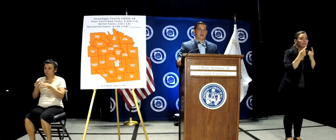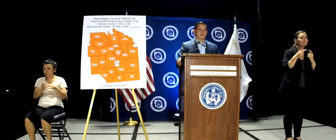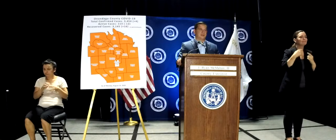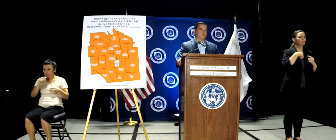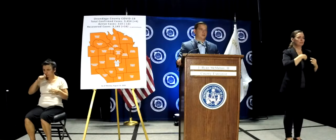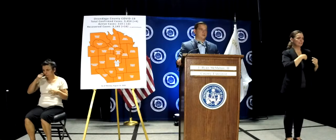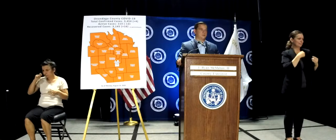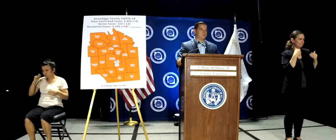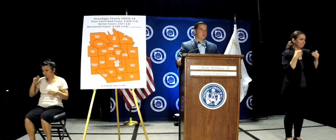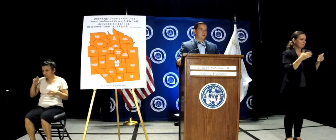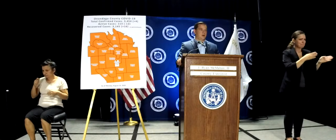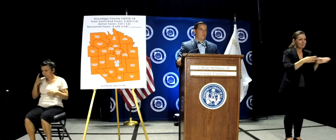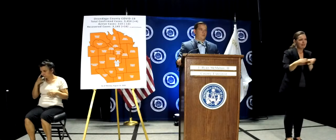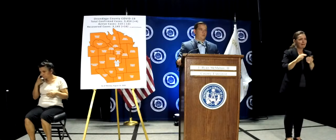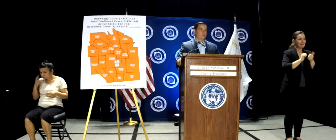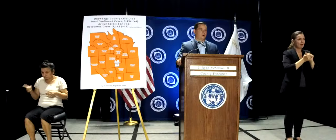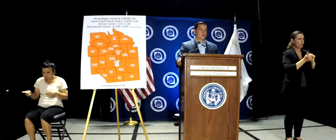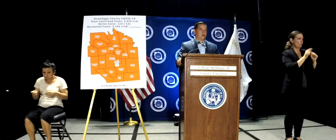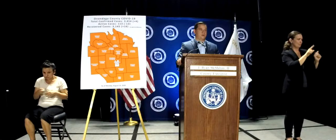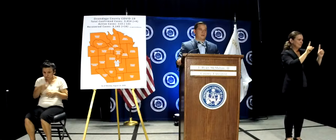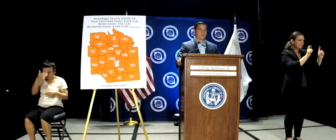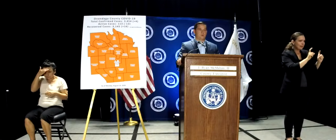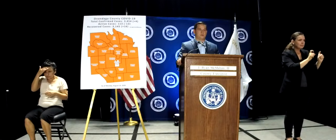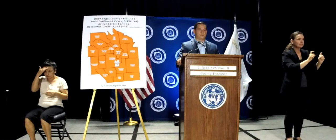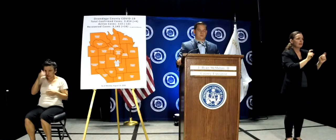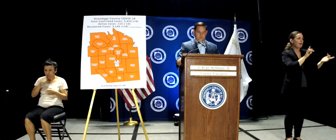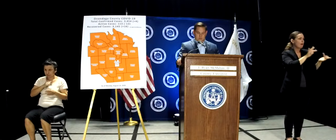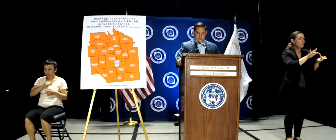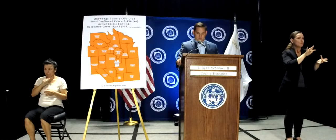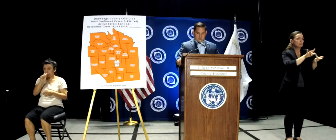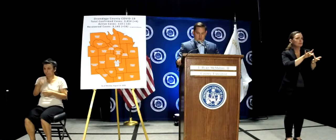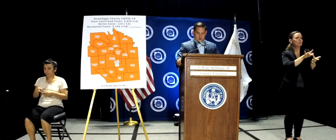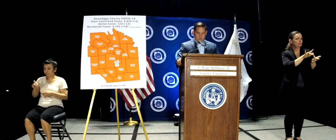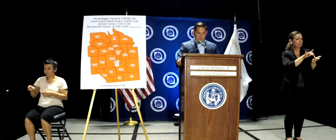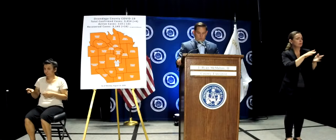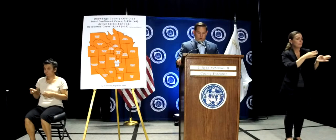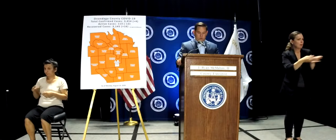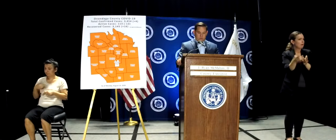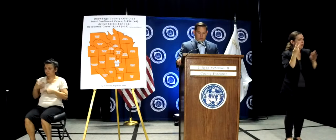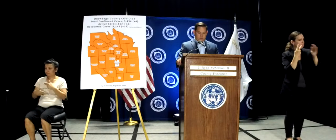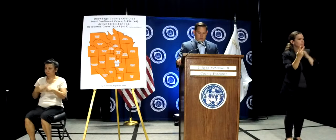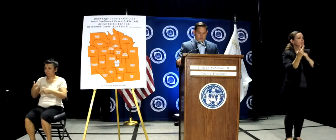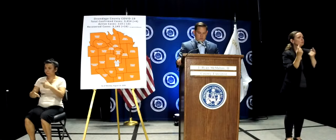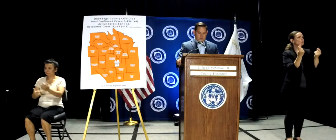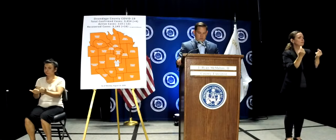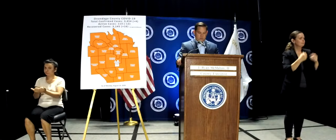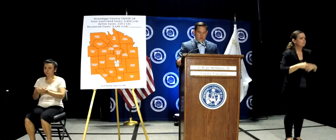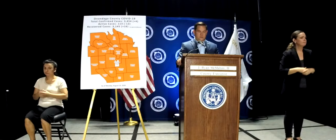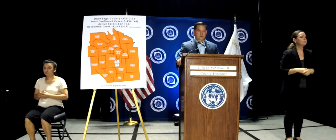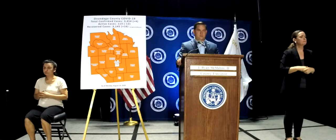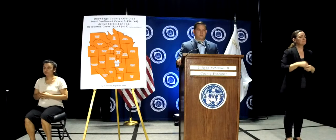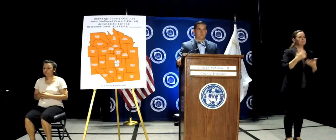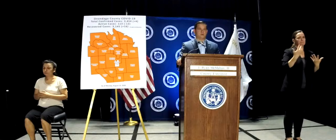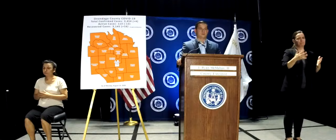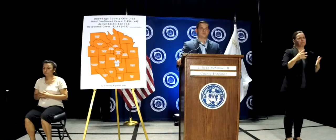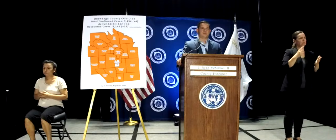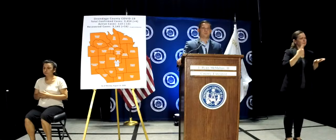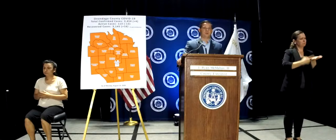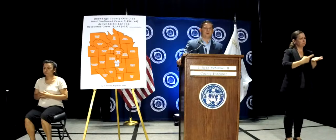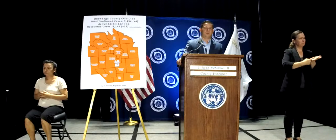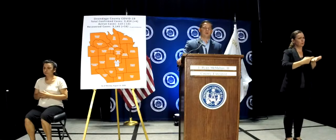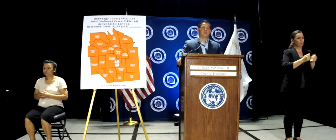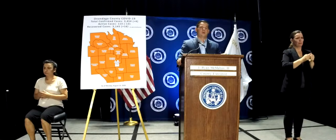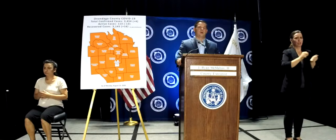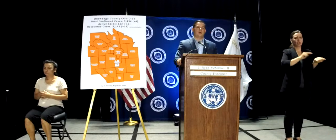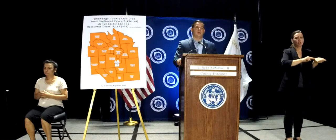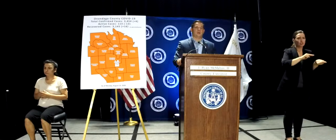charge of contact tracing. We will be running all these operations. We will work with the medical teams and the nurses in each